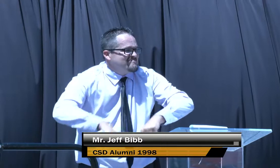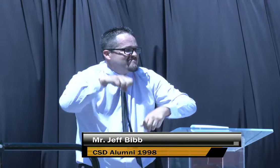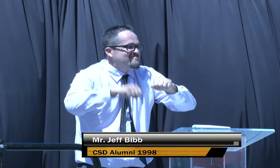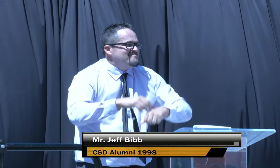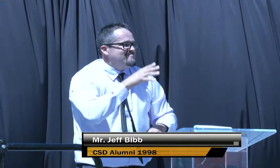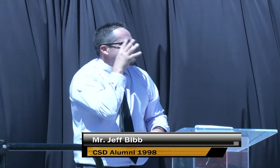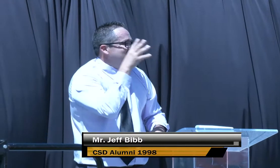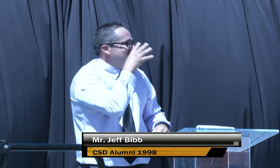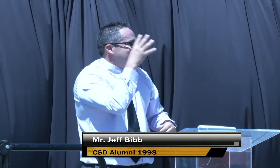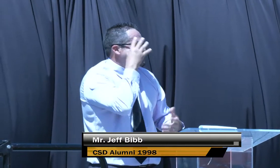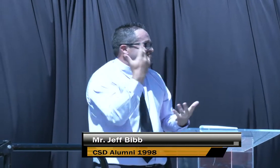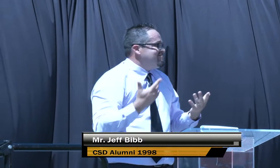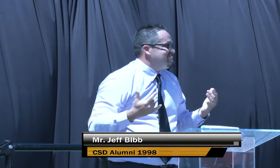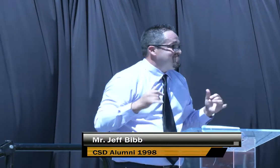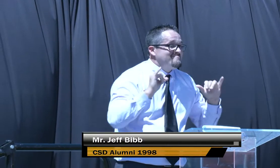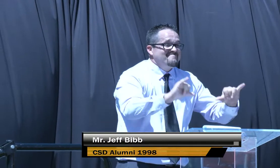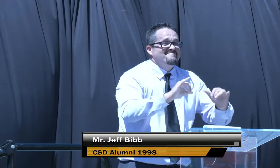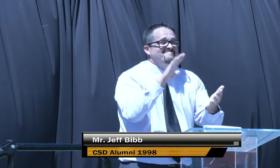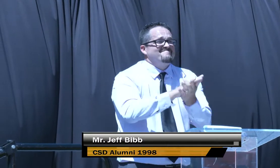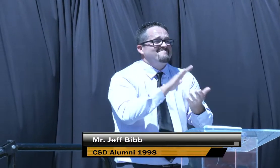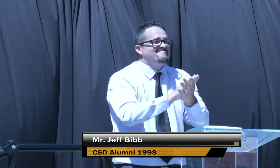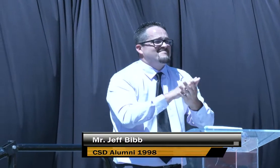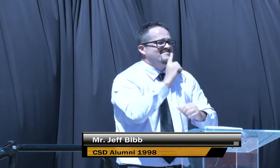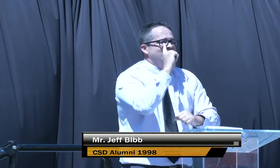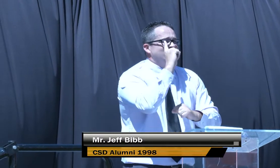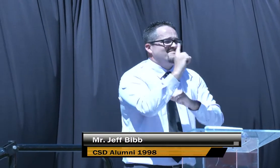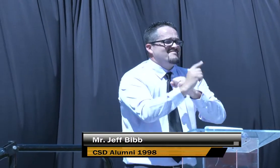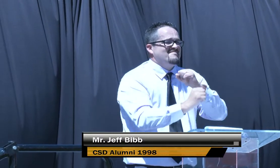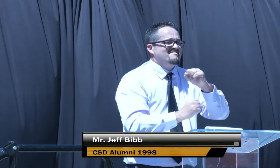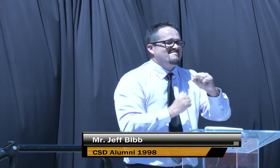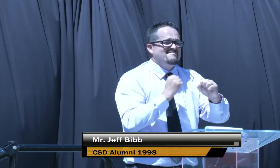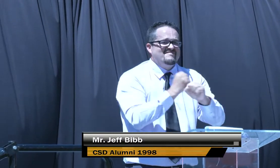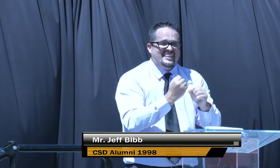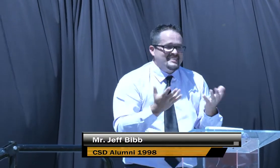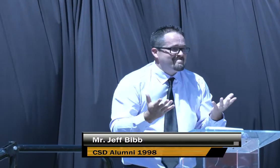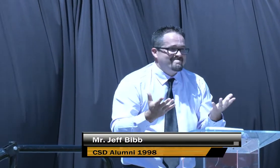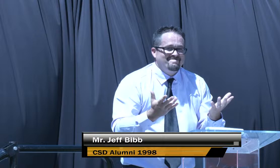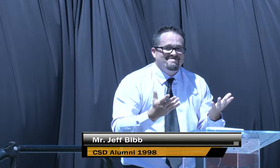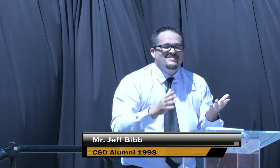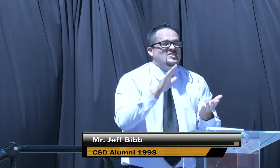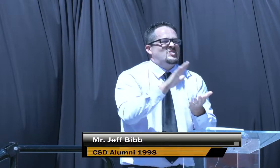he had no prior schooling and enrolled for just a year because of his adult age.